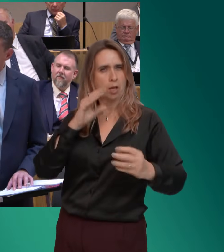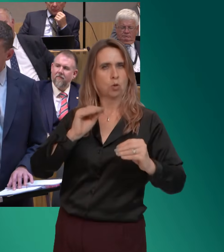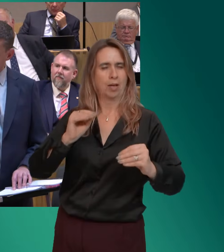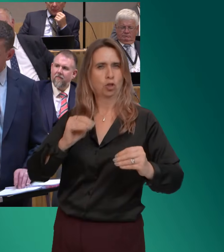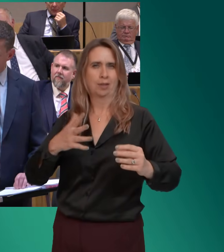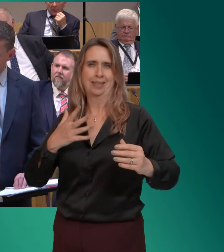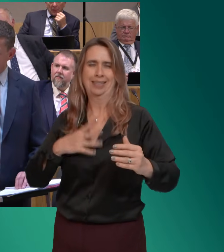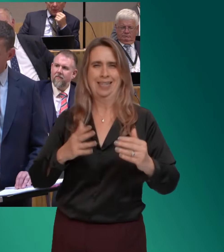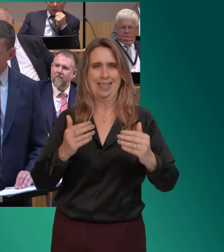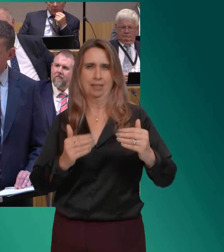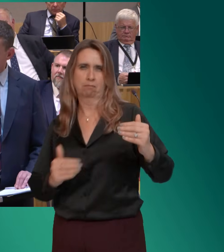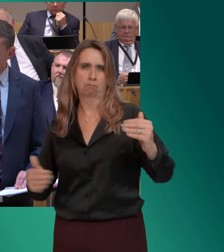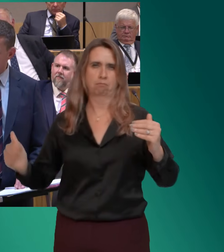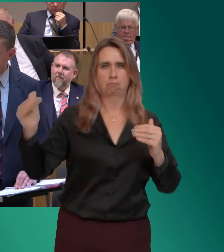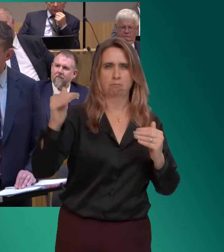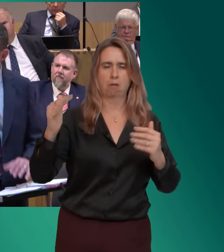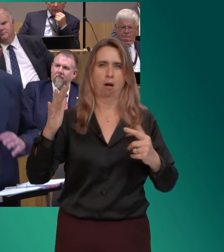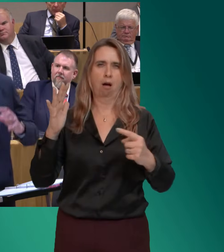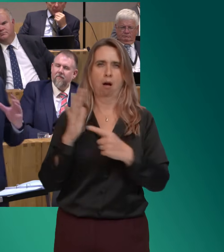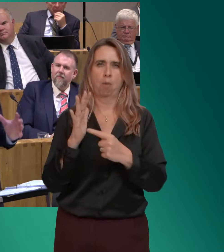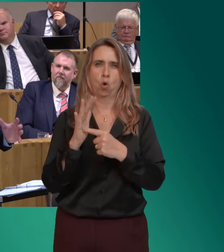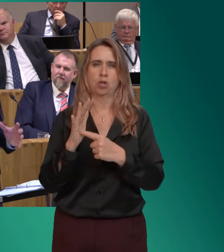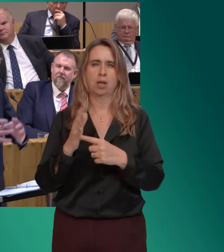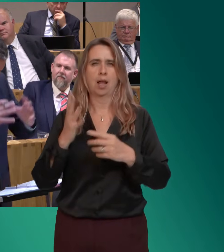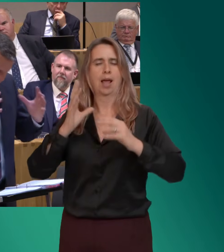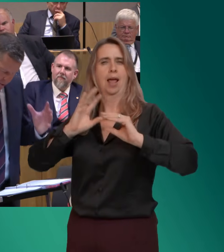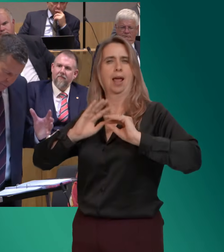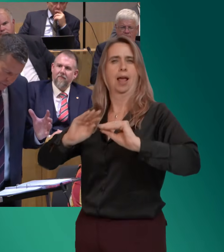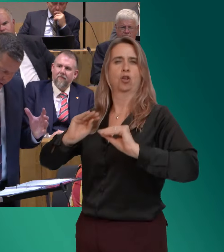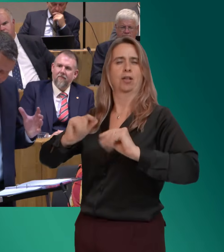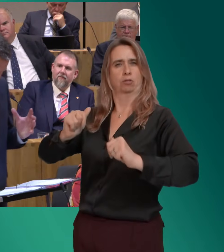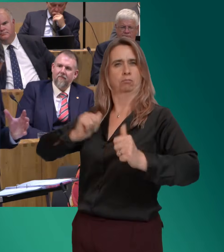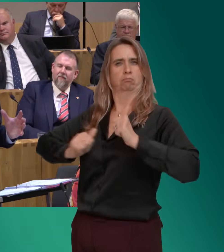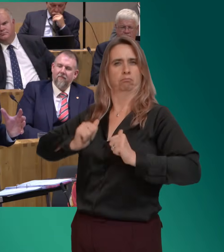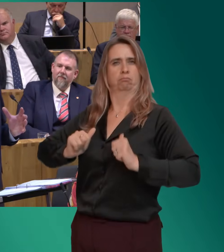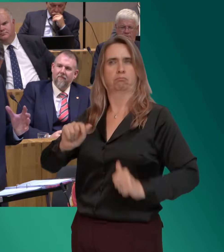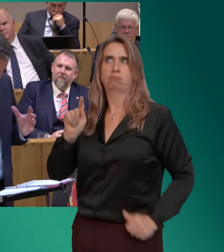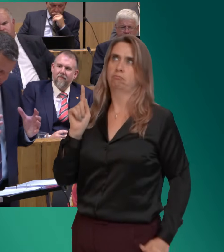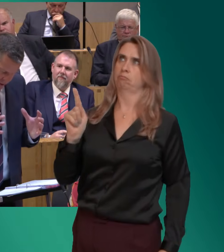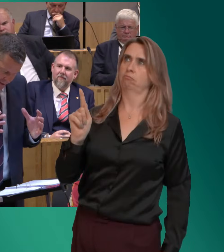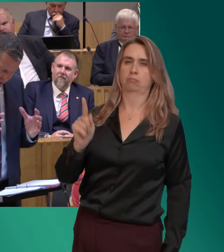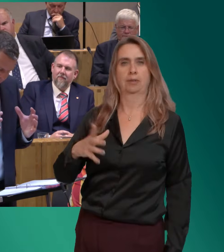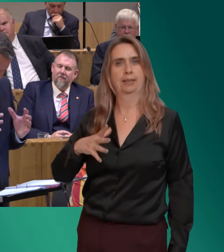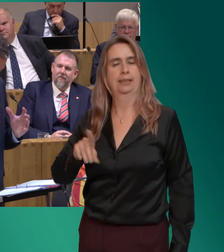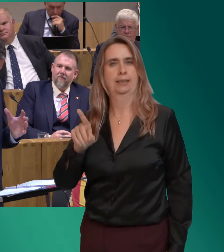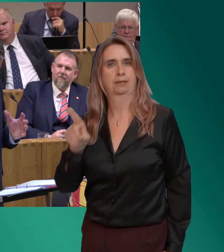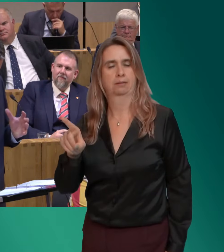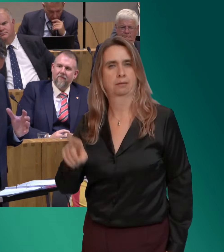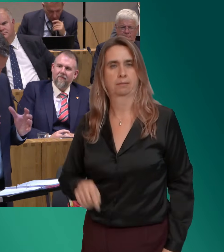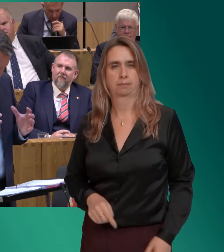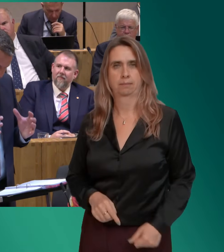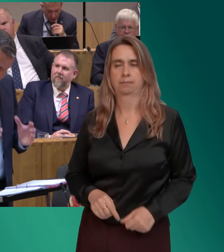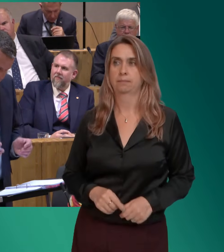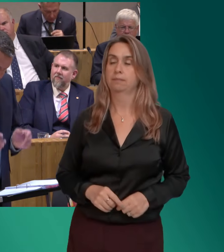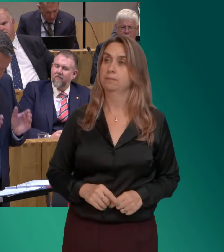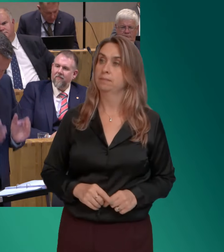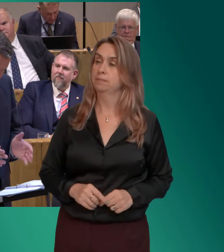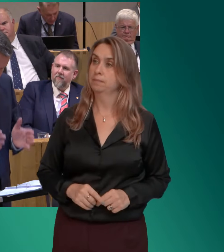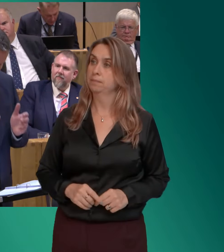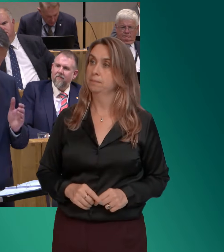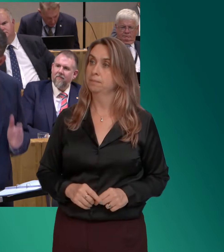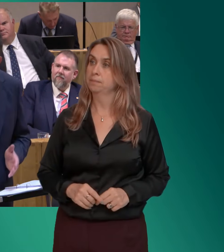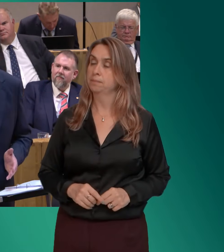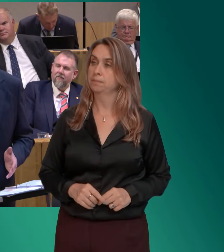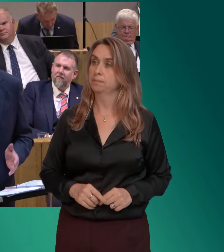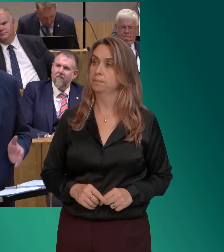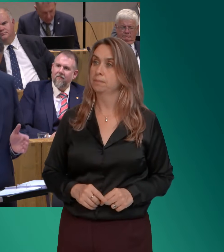again the priority of esteem that it deserves within the broader public service environment in Wales. Progress